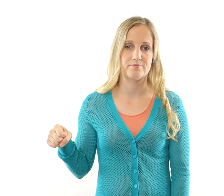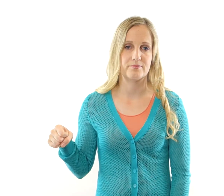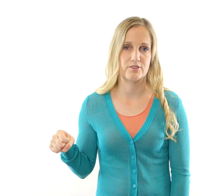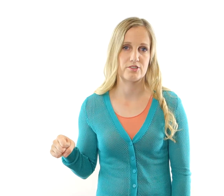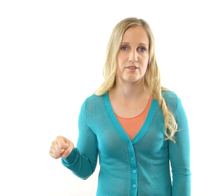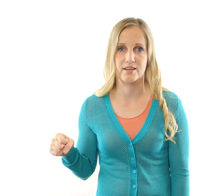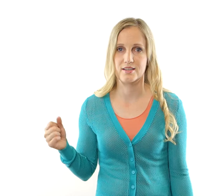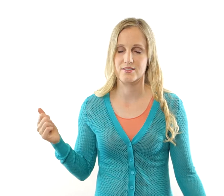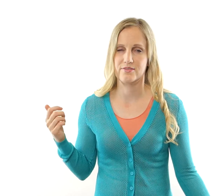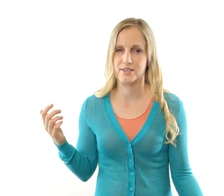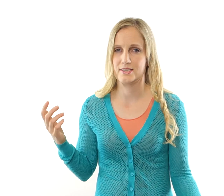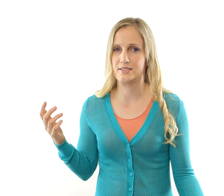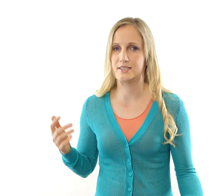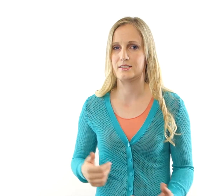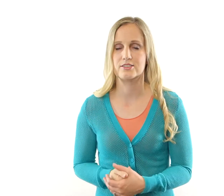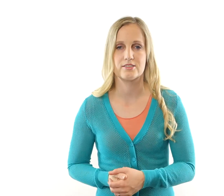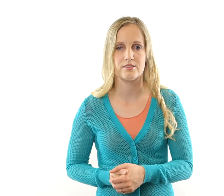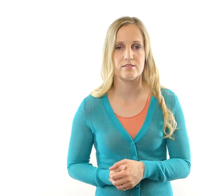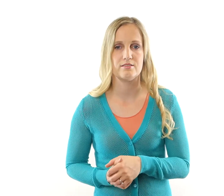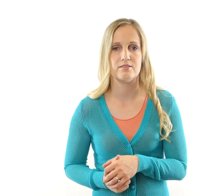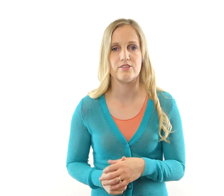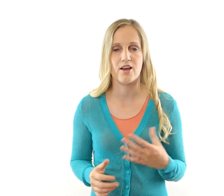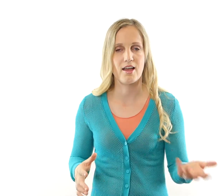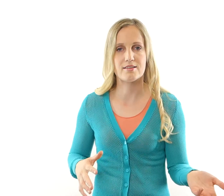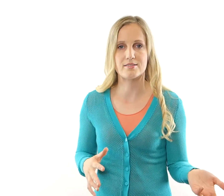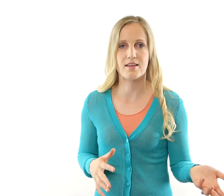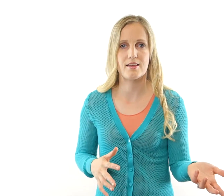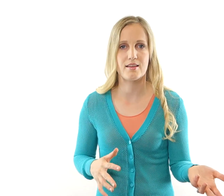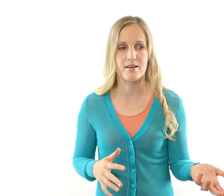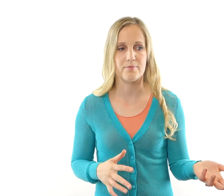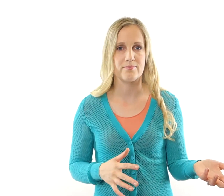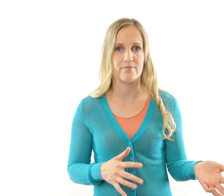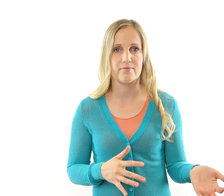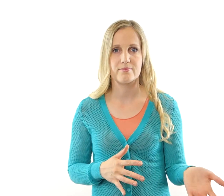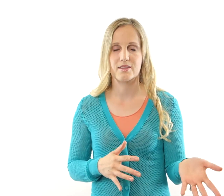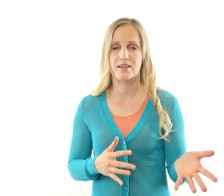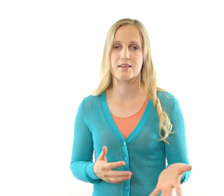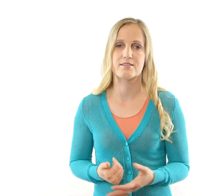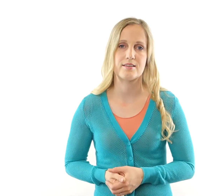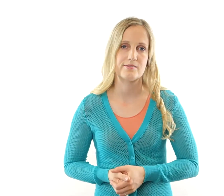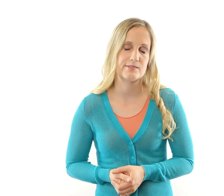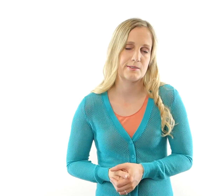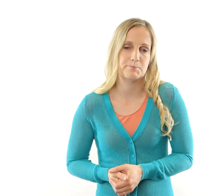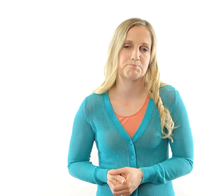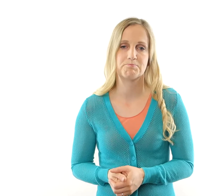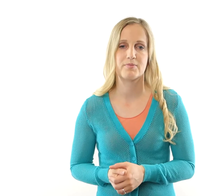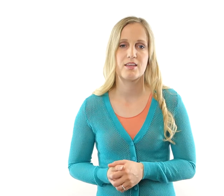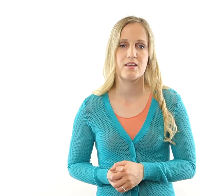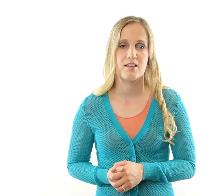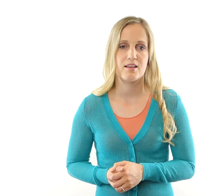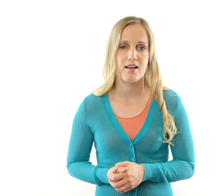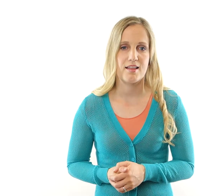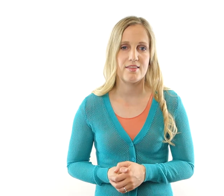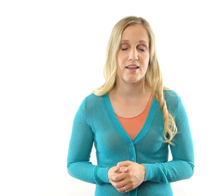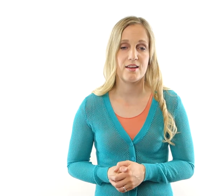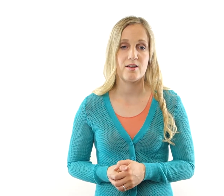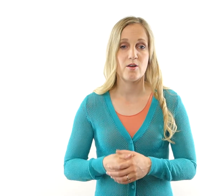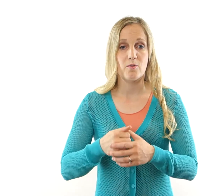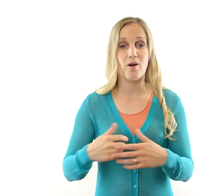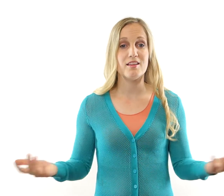You can do that. It's very signed English. It's not as ASL. So, and then while I'm